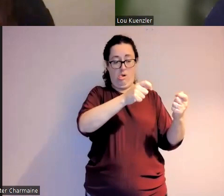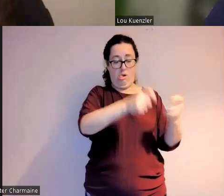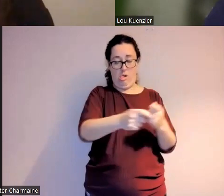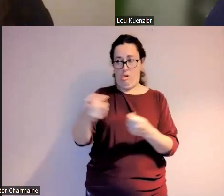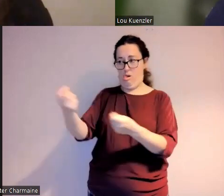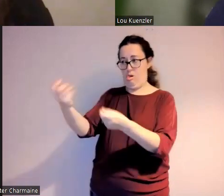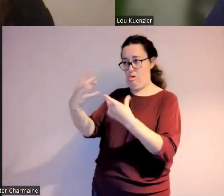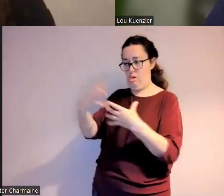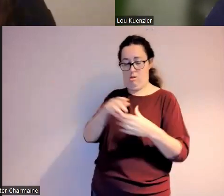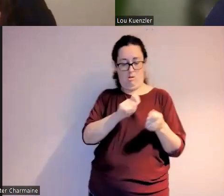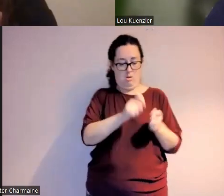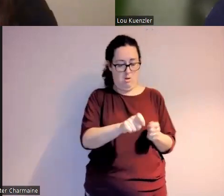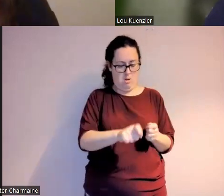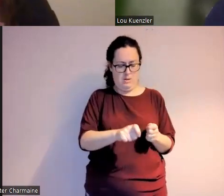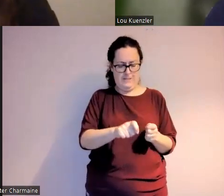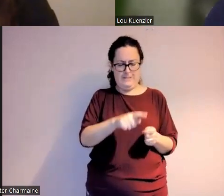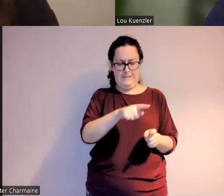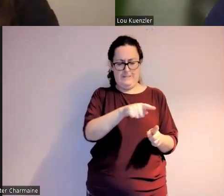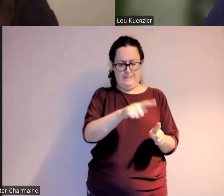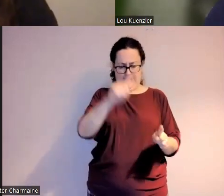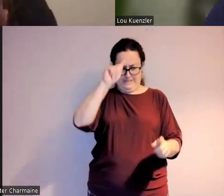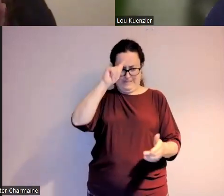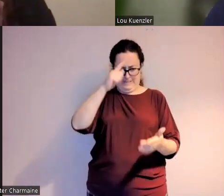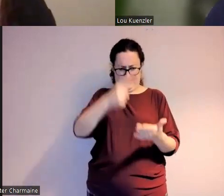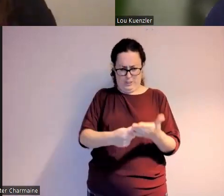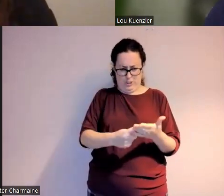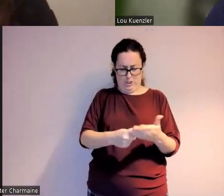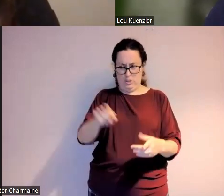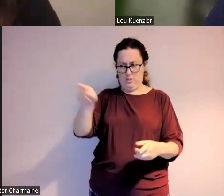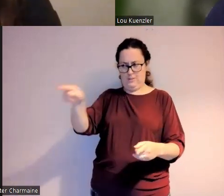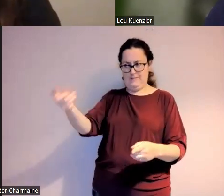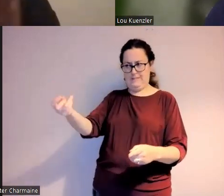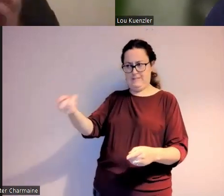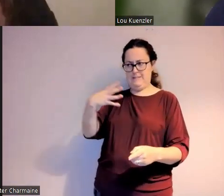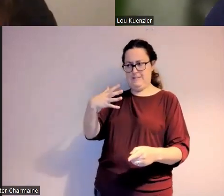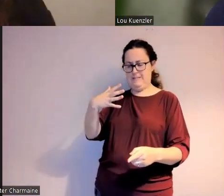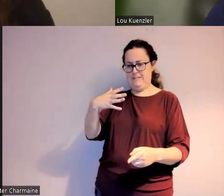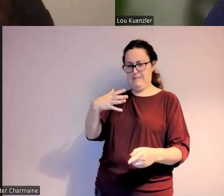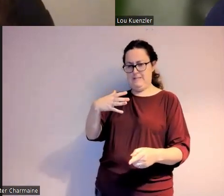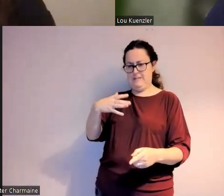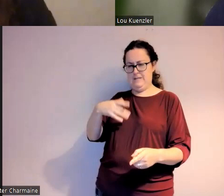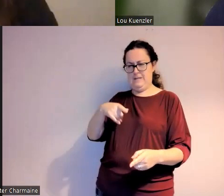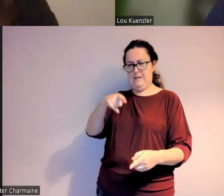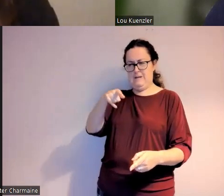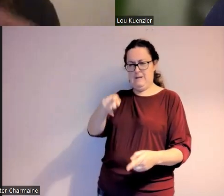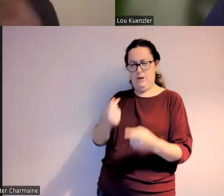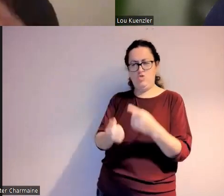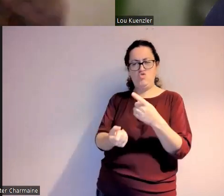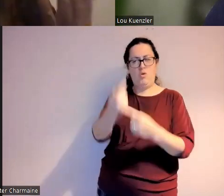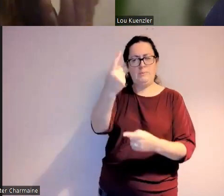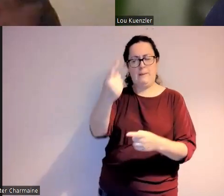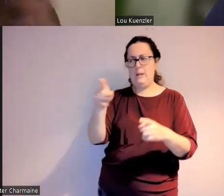There were decision points where people told me, you know, oh, actually, or something came up, and